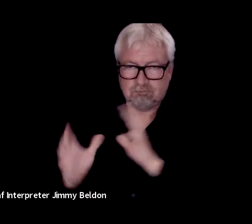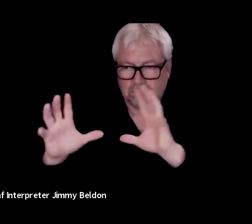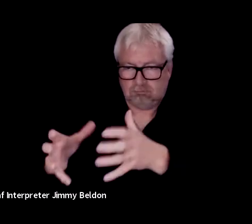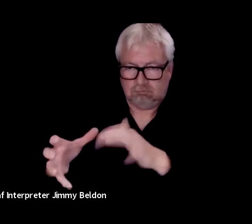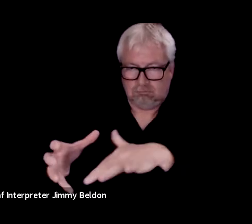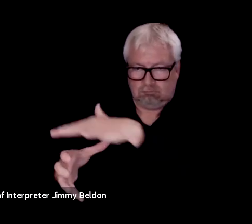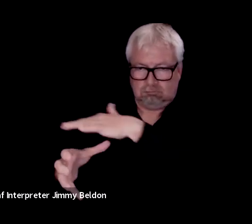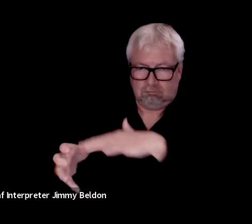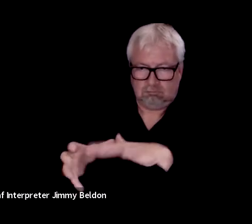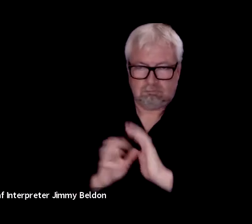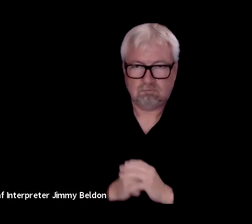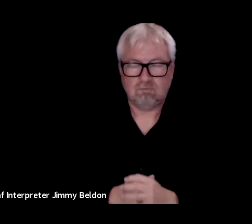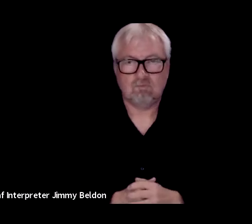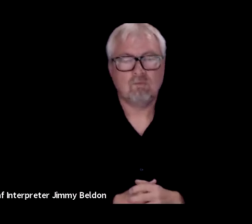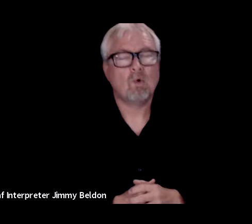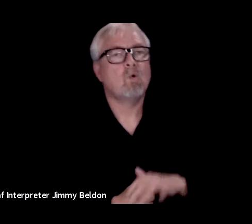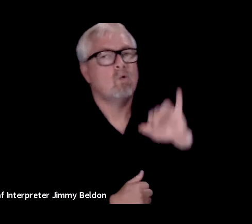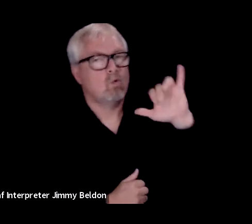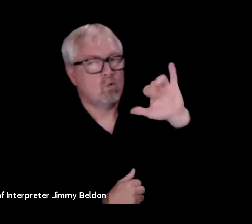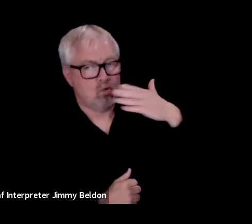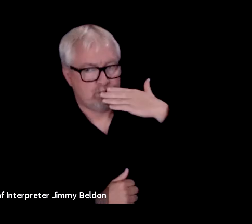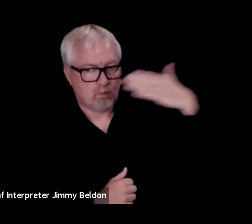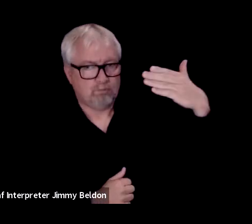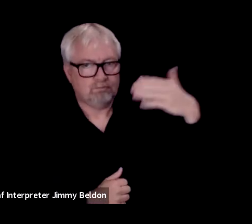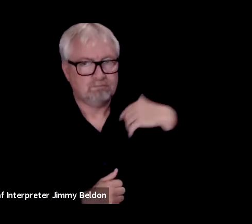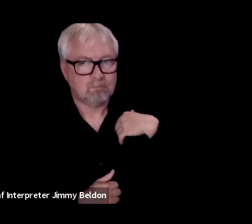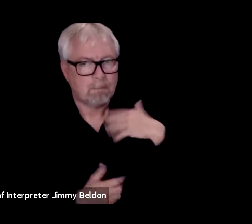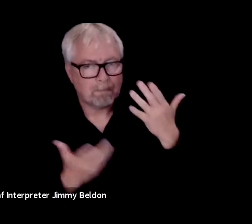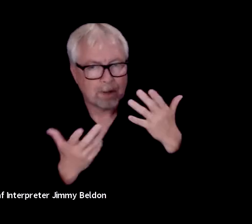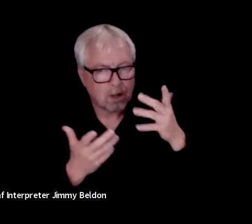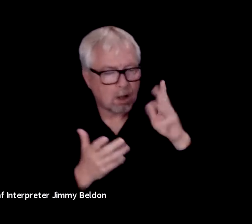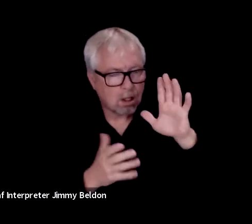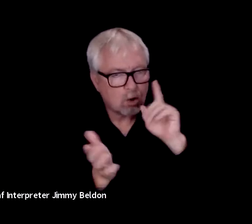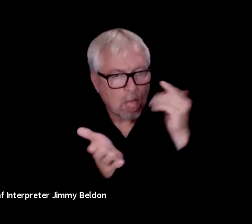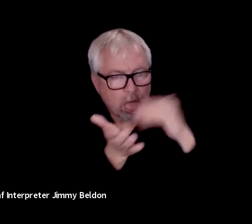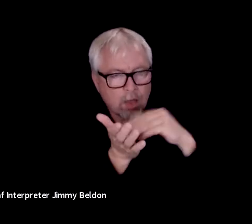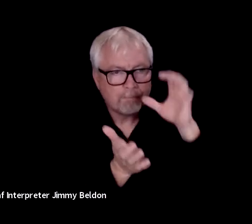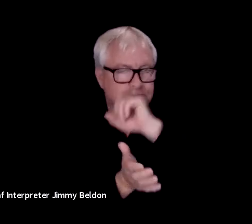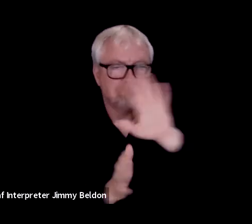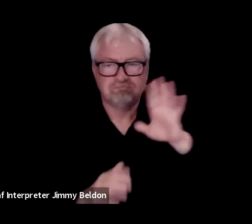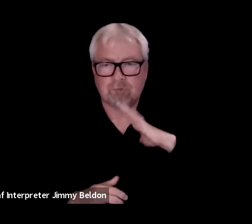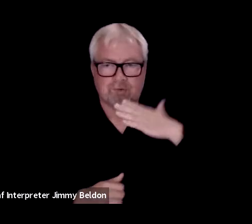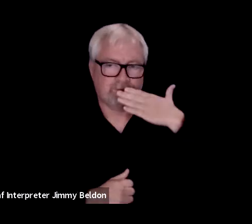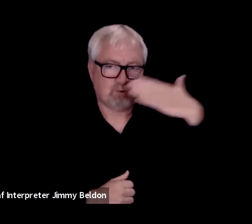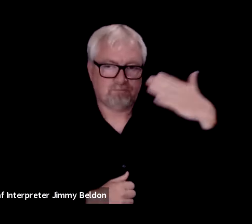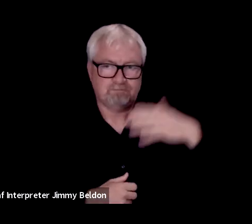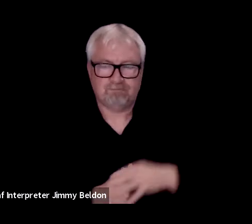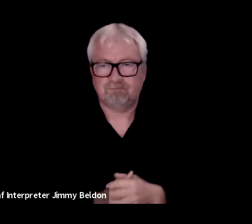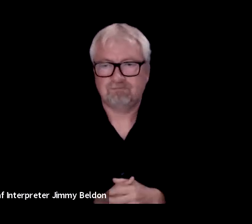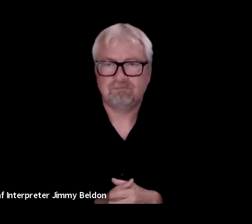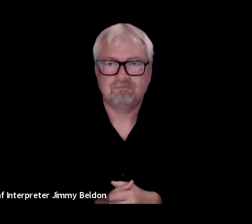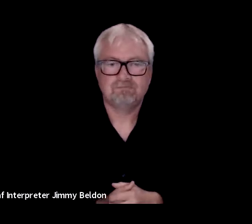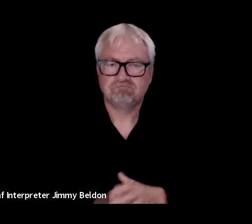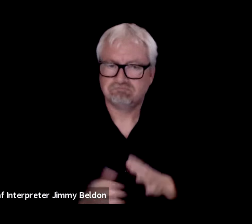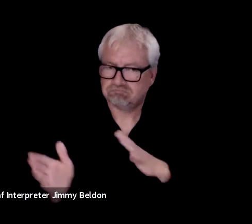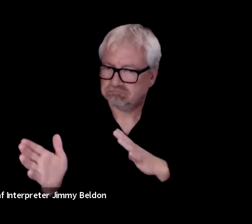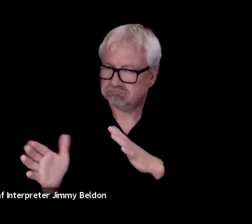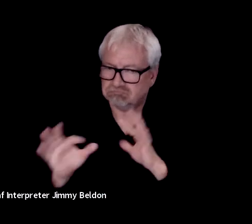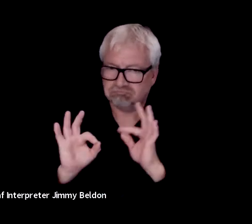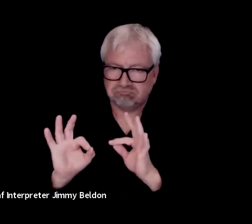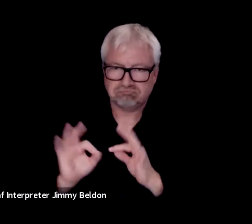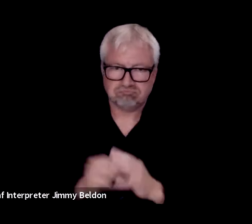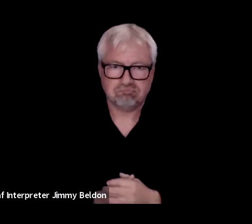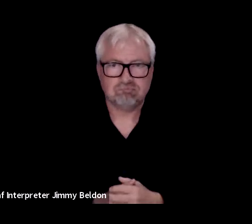that. Thank you very much. That's okay. And Jeremy, I would just add that we think that those numbers are